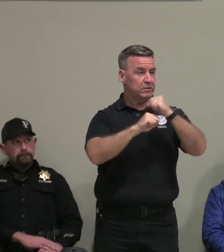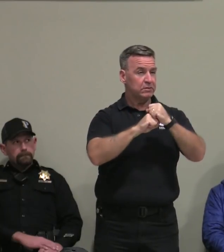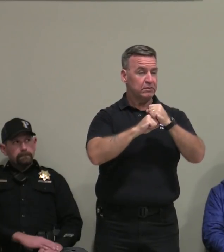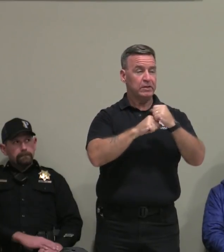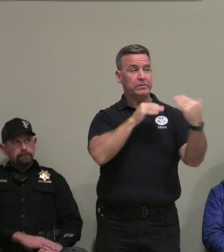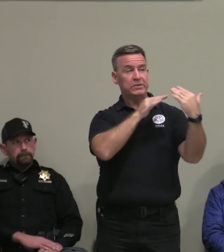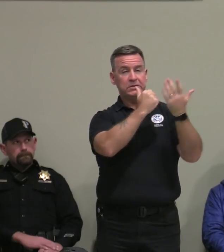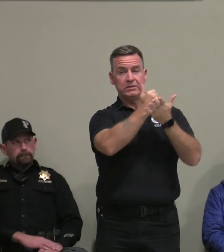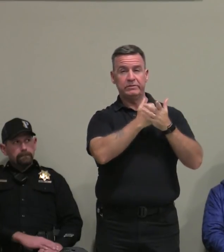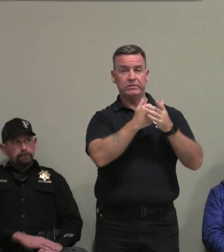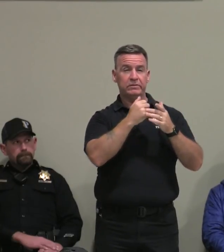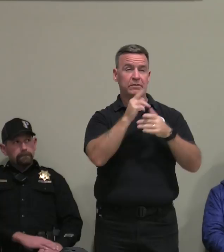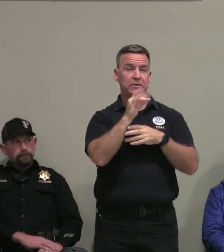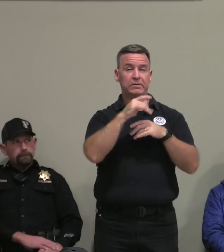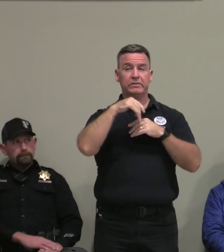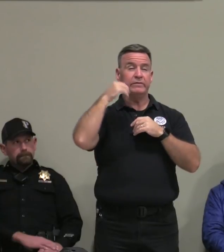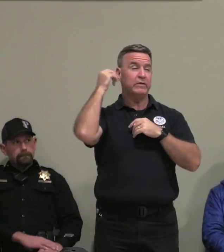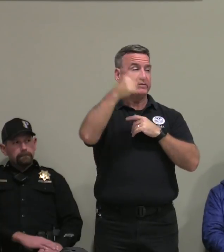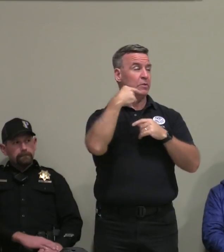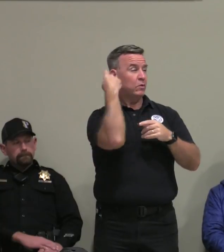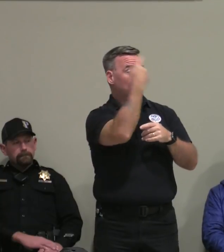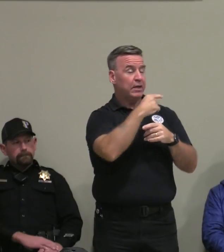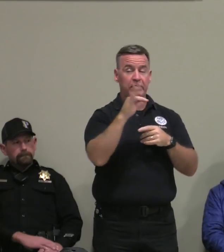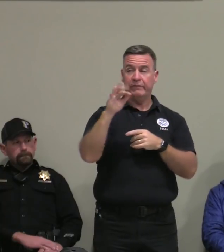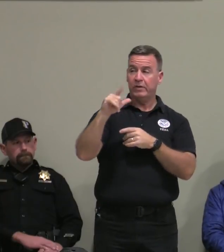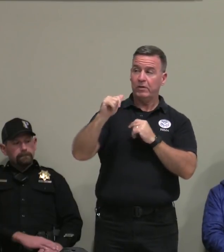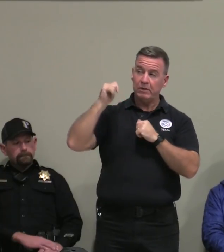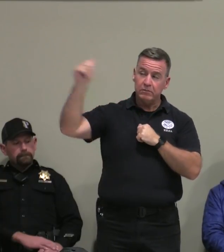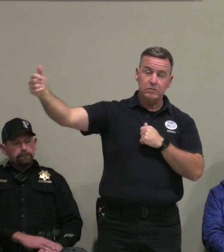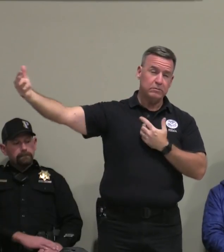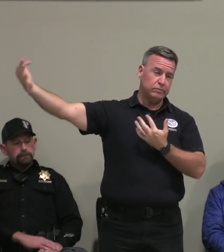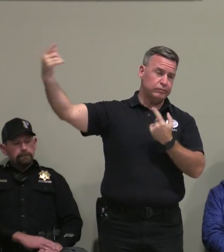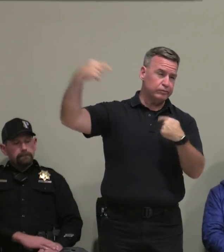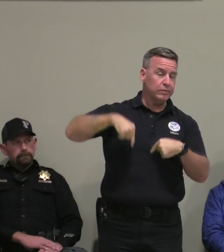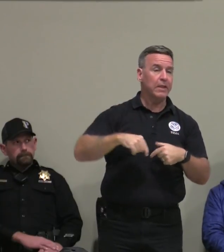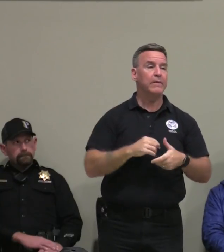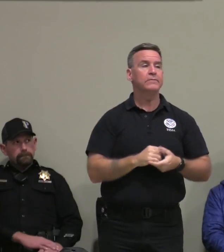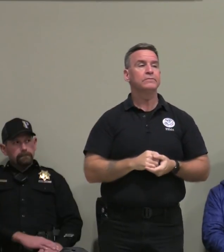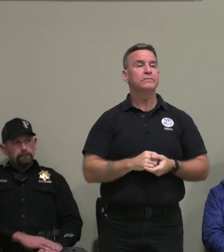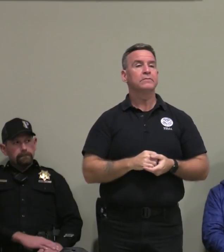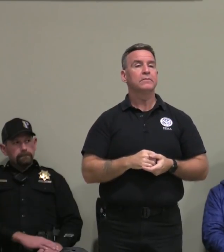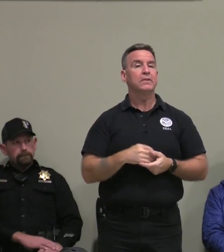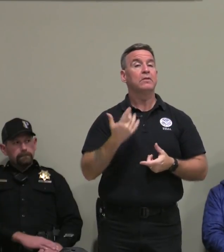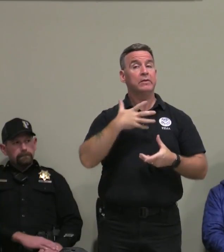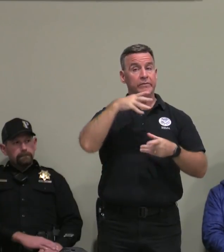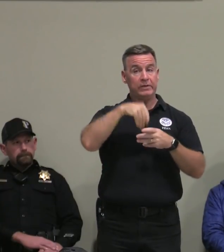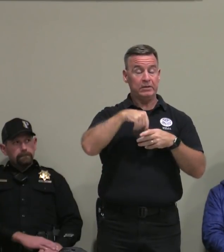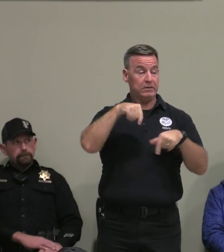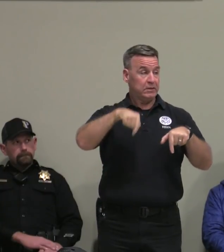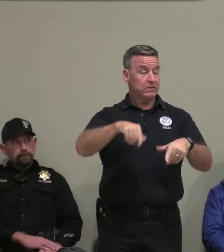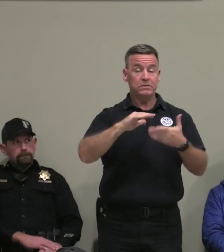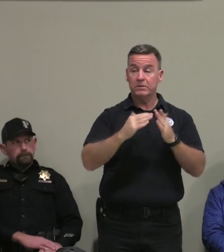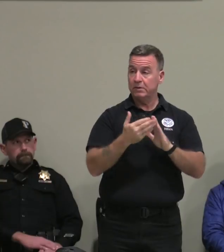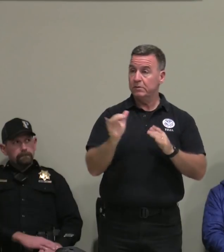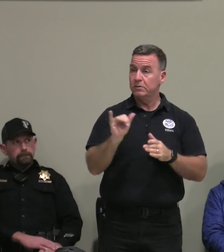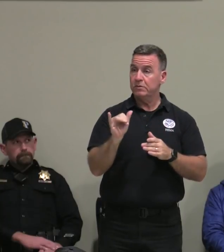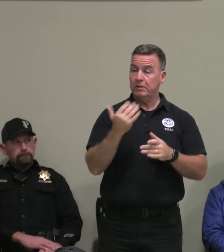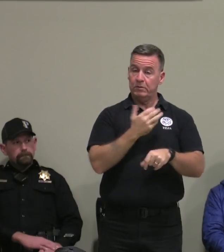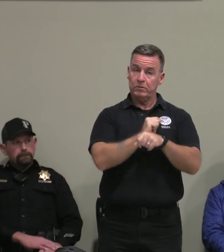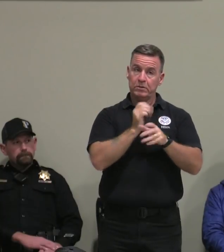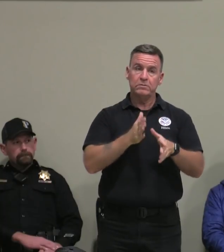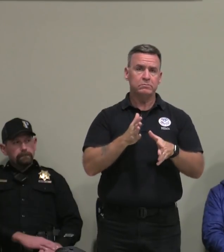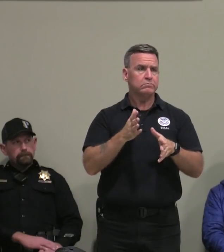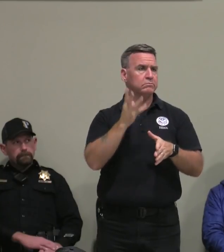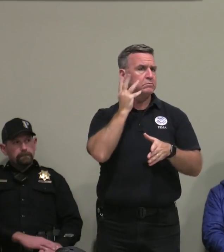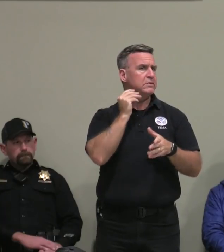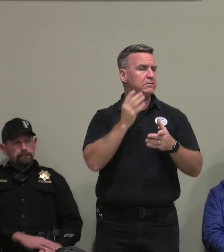other utilities as far away as Hawaii and Florida. And we are also a part of this community and our employees have